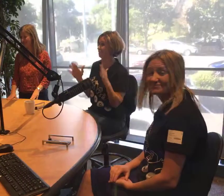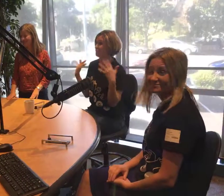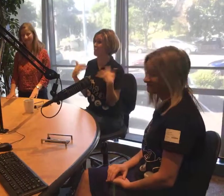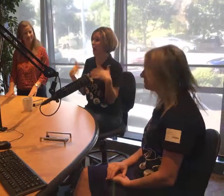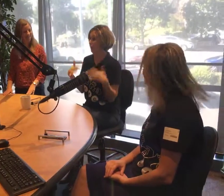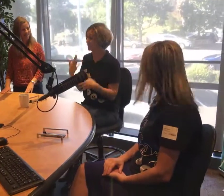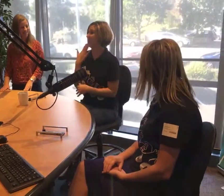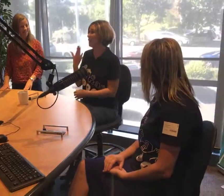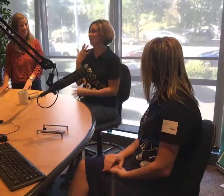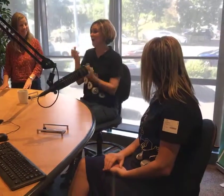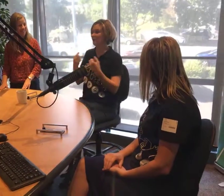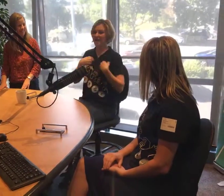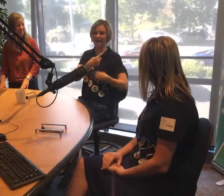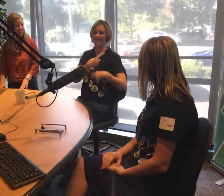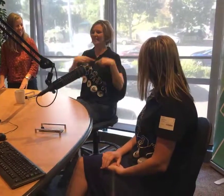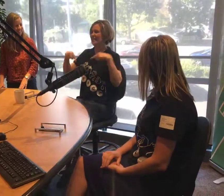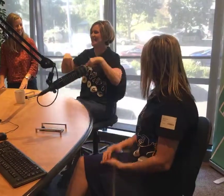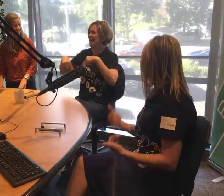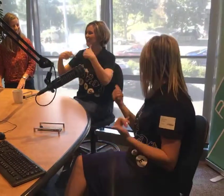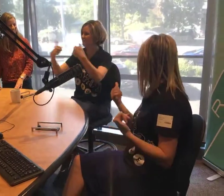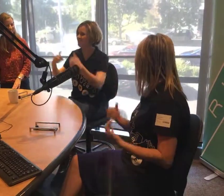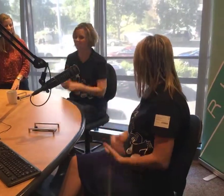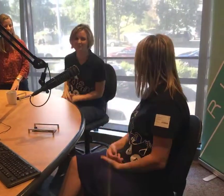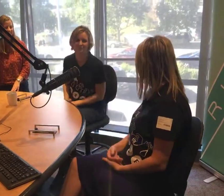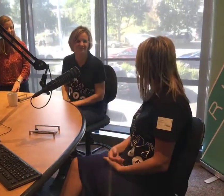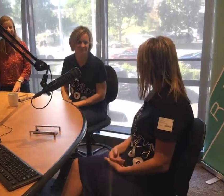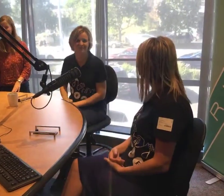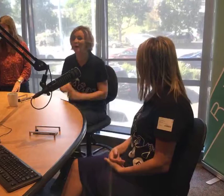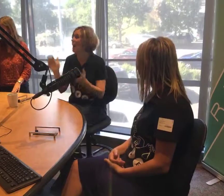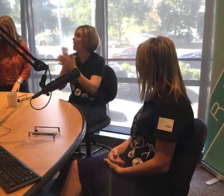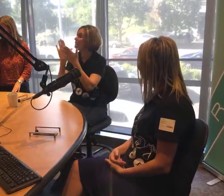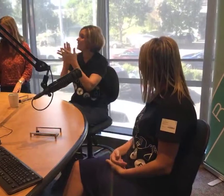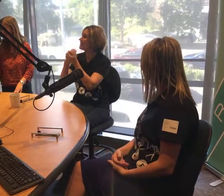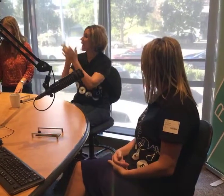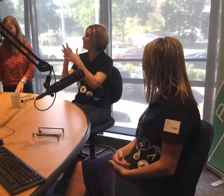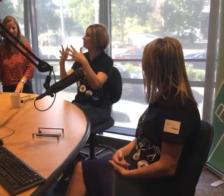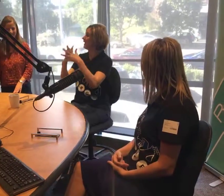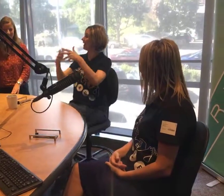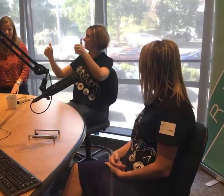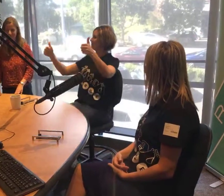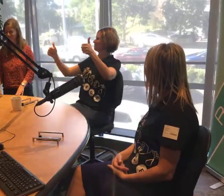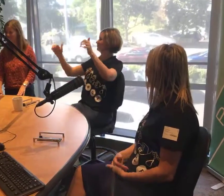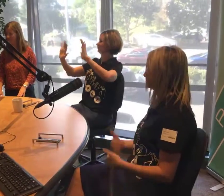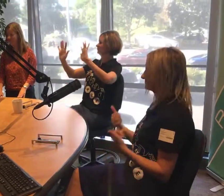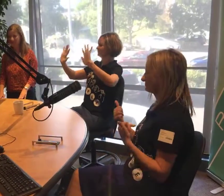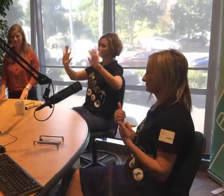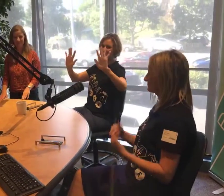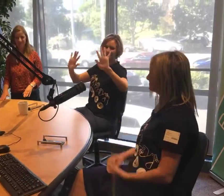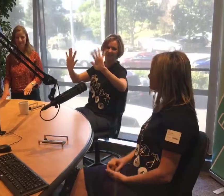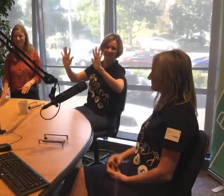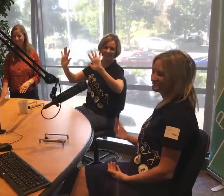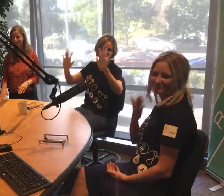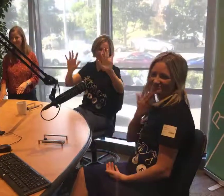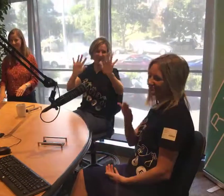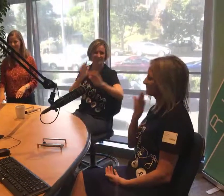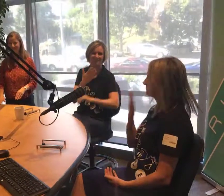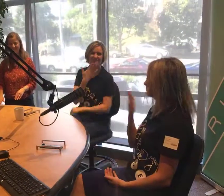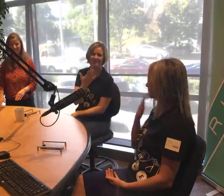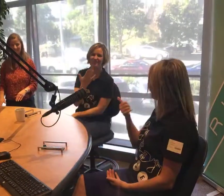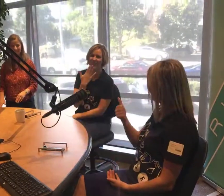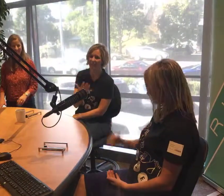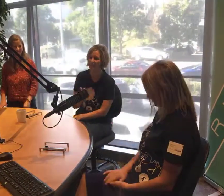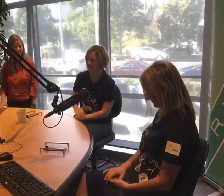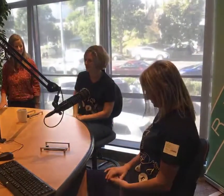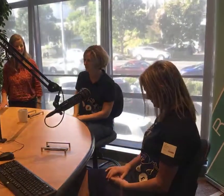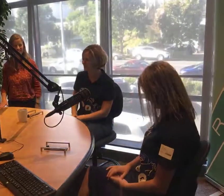myself as a deaf person being in a studio like this. Thank you. Thank you for having us. And happy Sign Language Week, everyone. Thank you